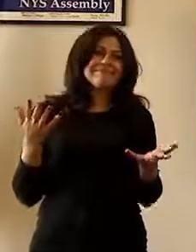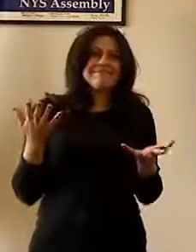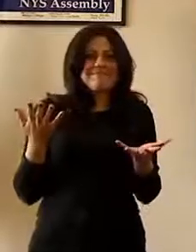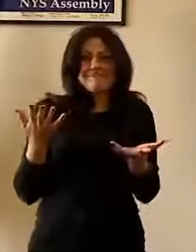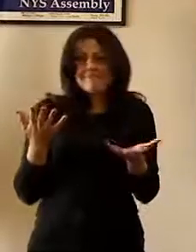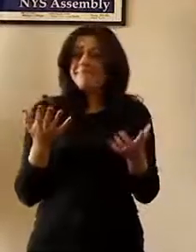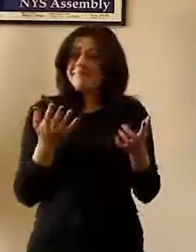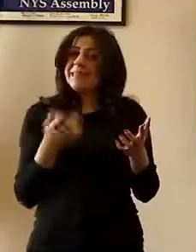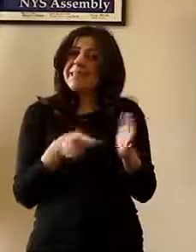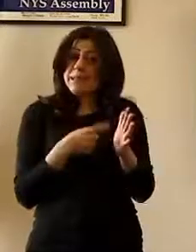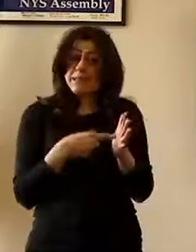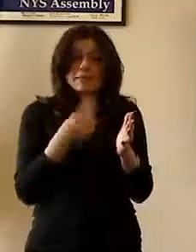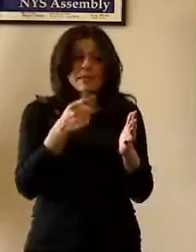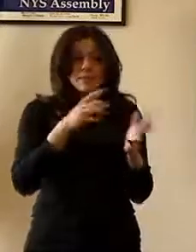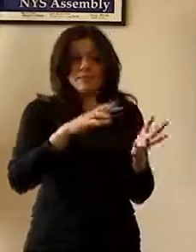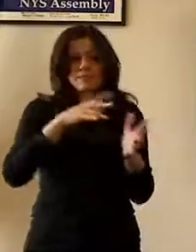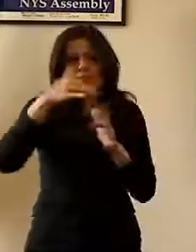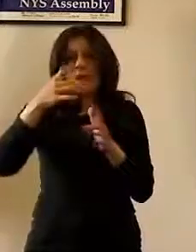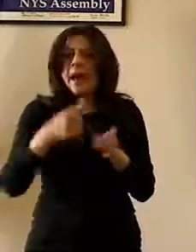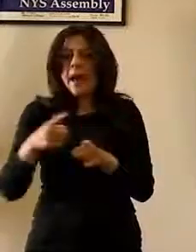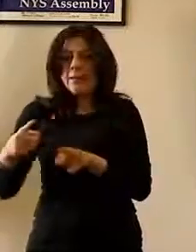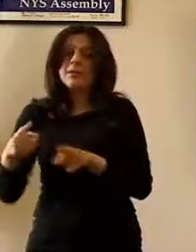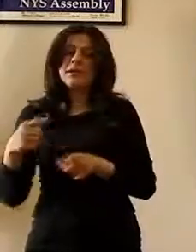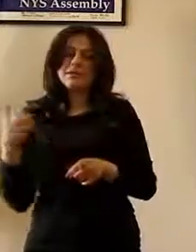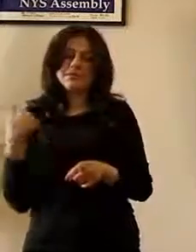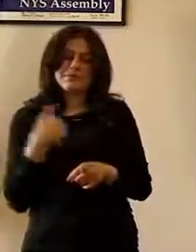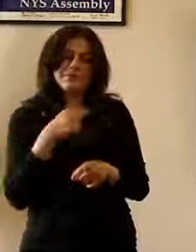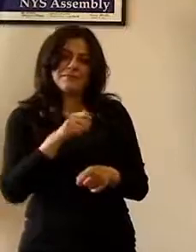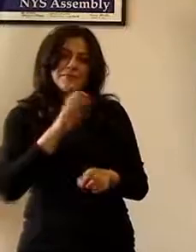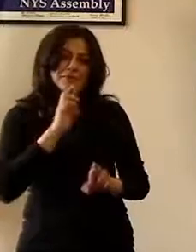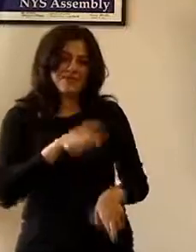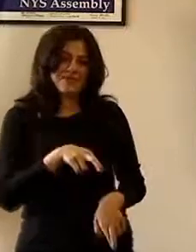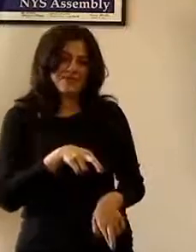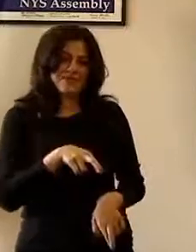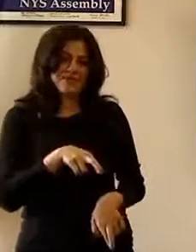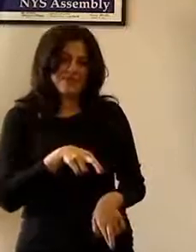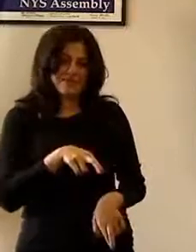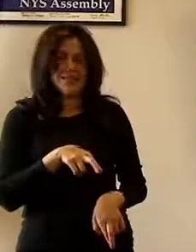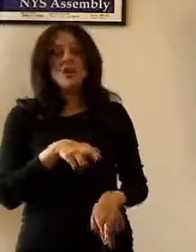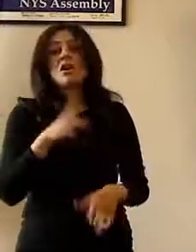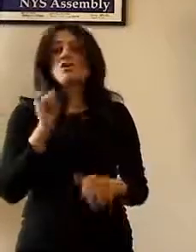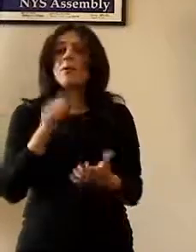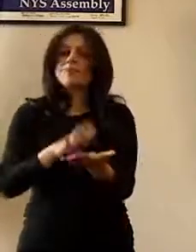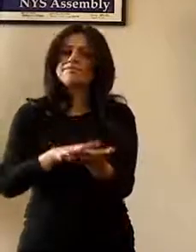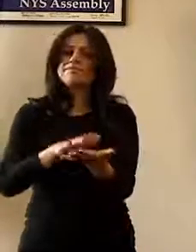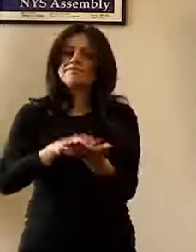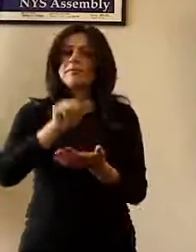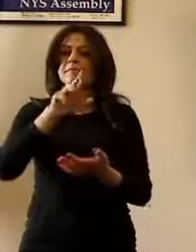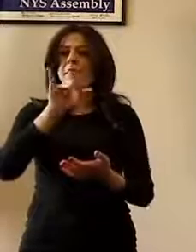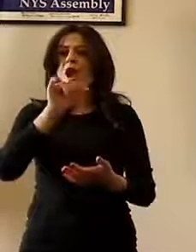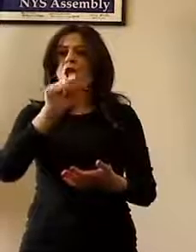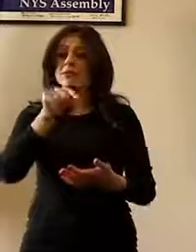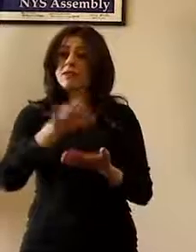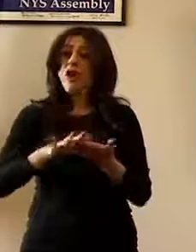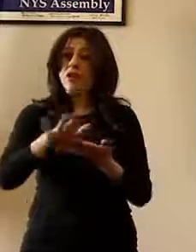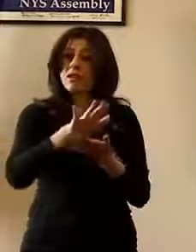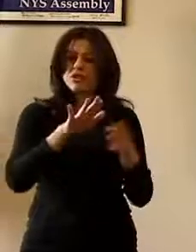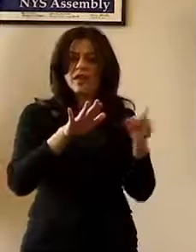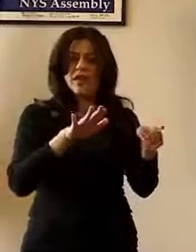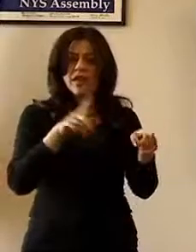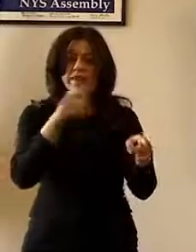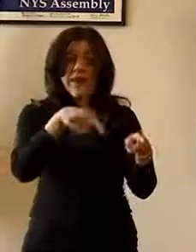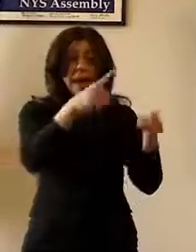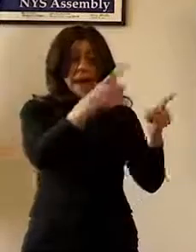when these incidents happen, they need to be responded to. And so I do want to commend Marist. They do take these